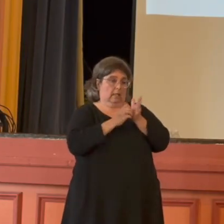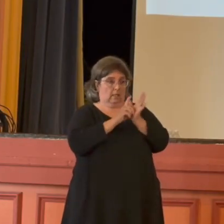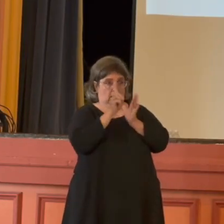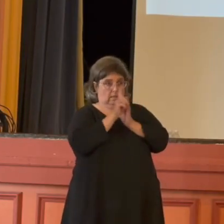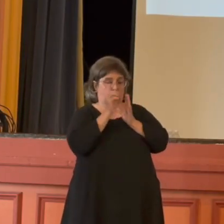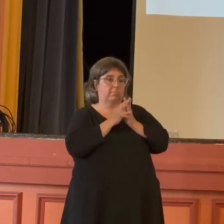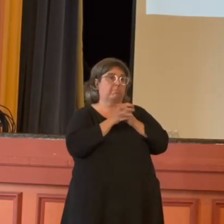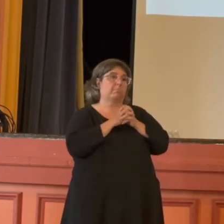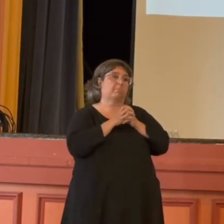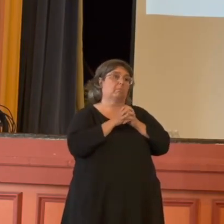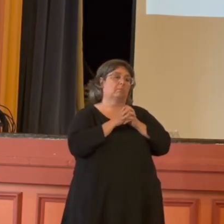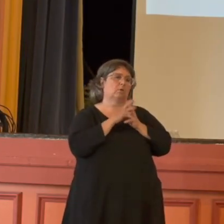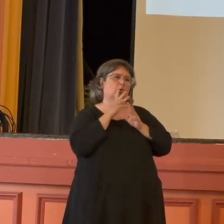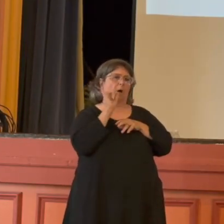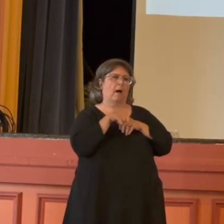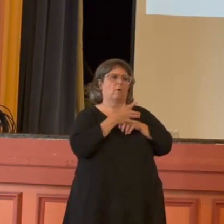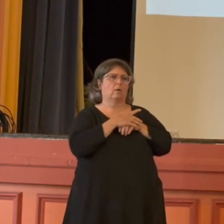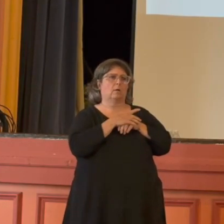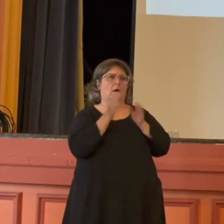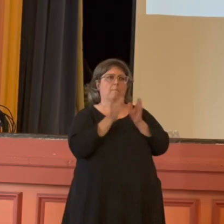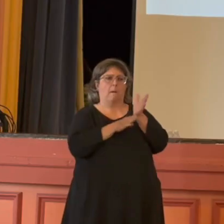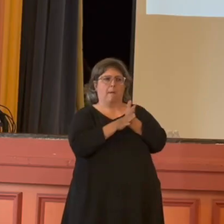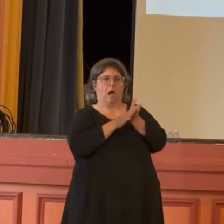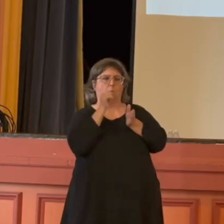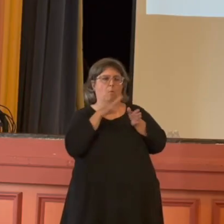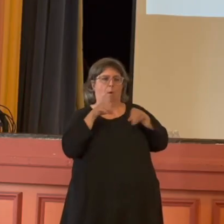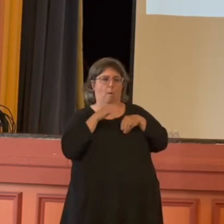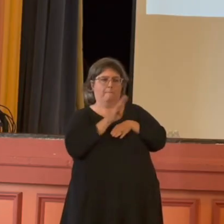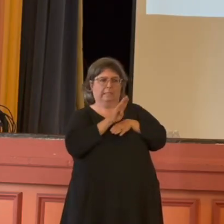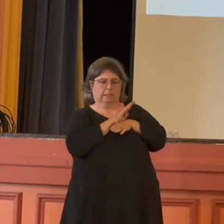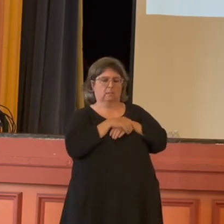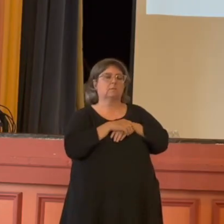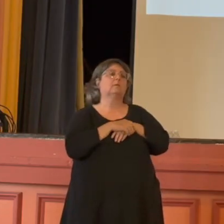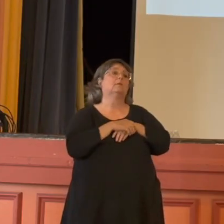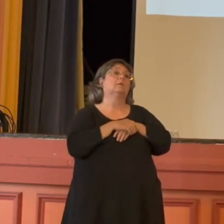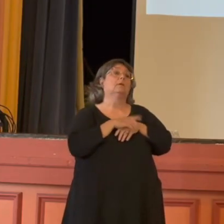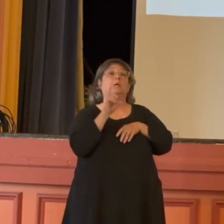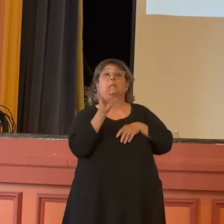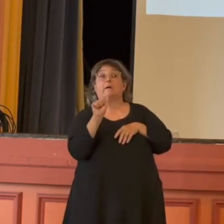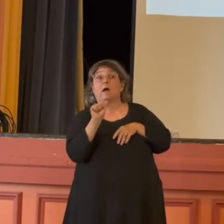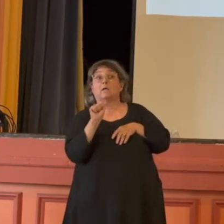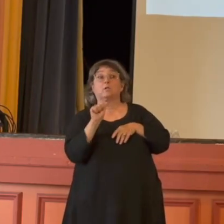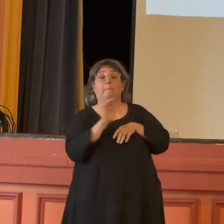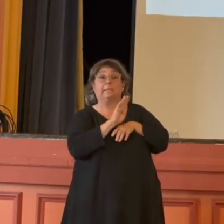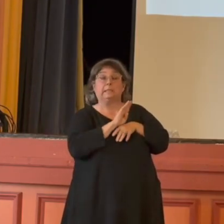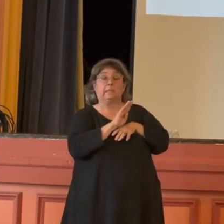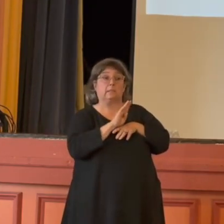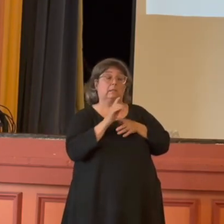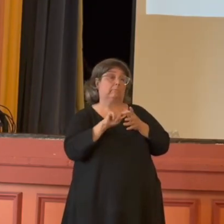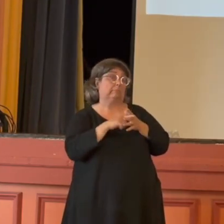development. When we talk about the small, minority, woman-owned business enterprises, disadvantaged business